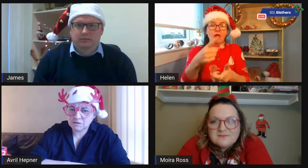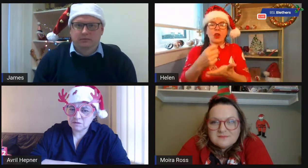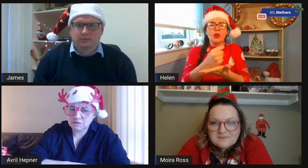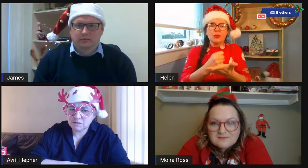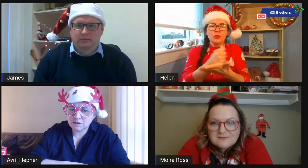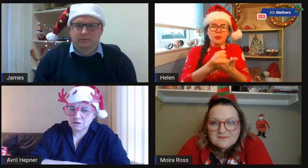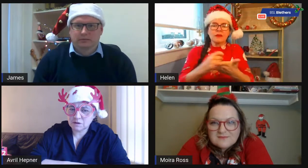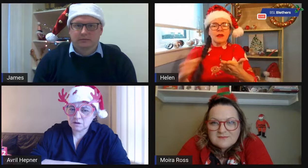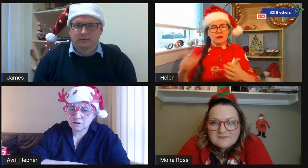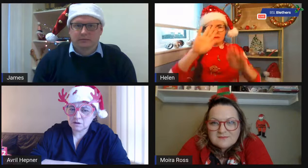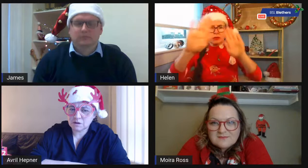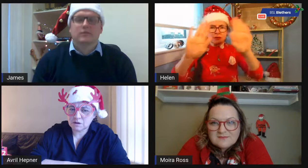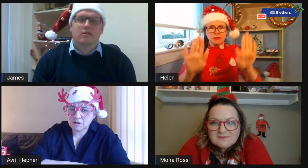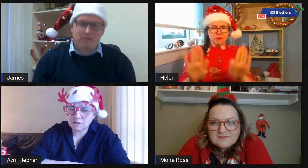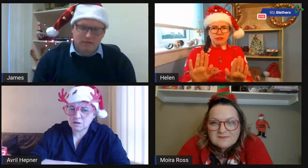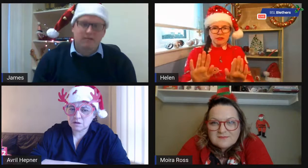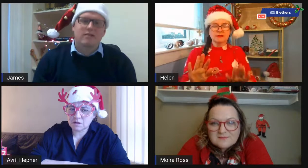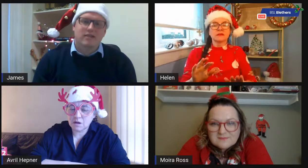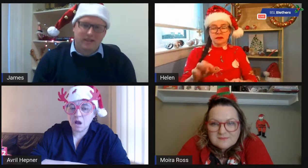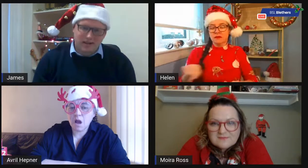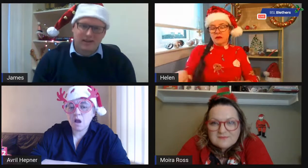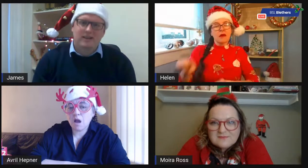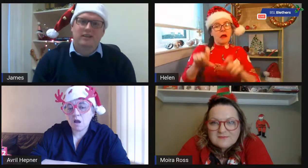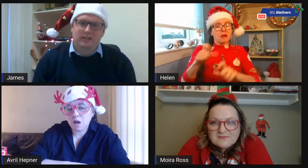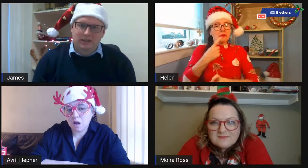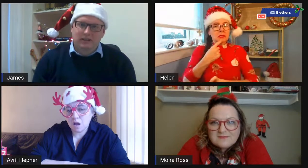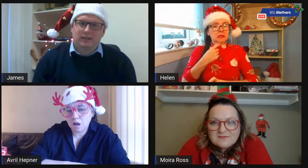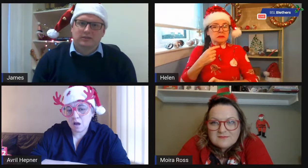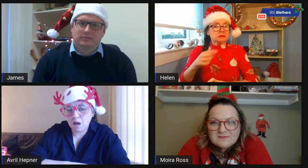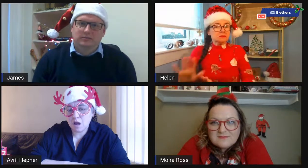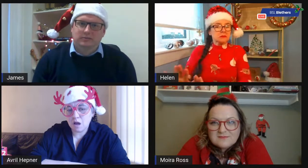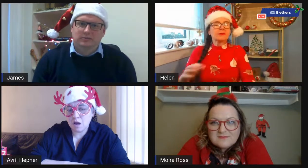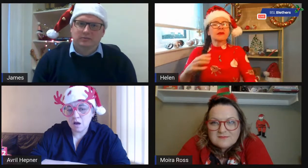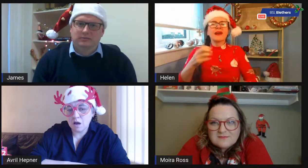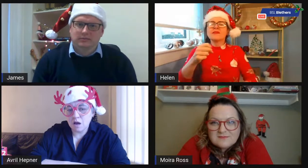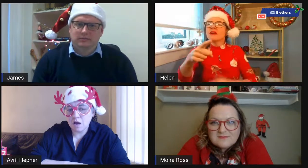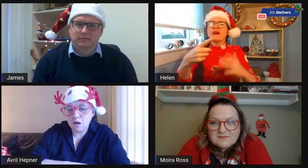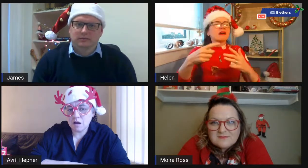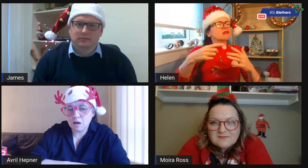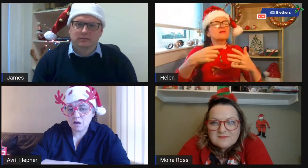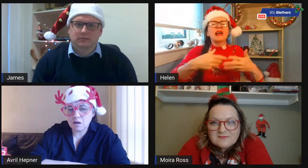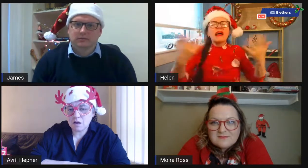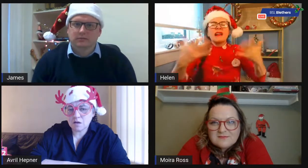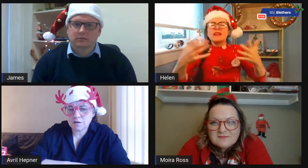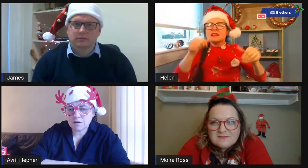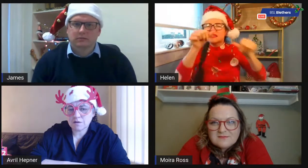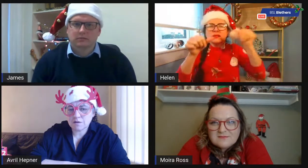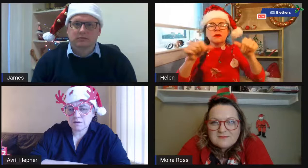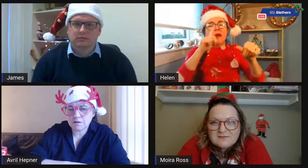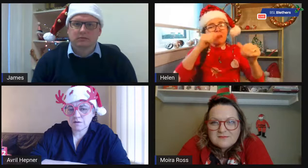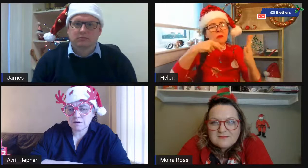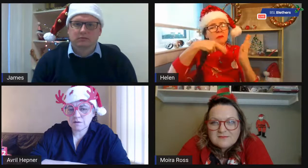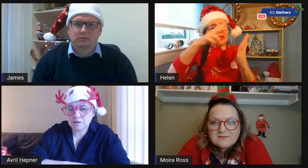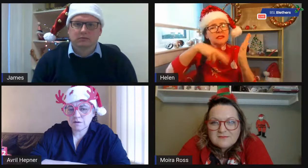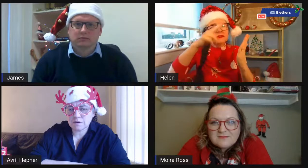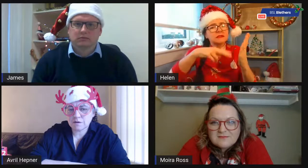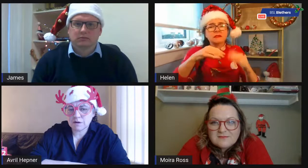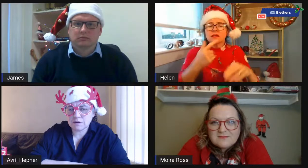So all you need is a bit of hard card, glue, some glue, You